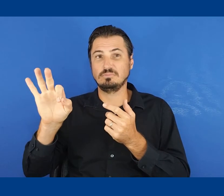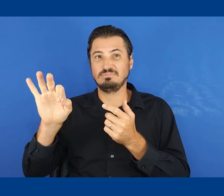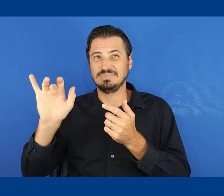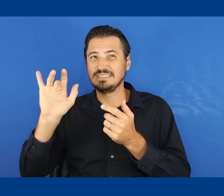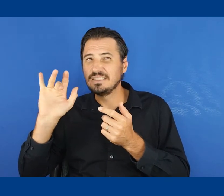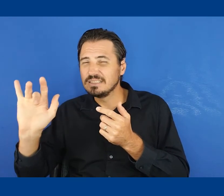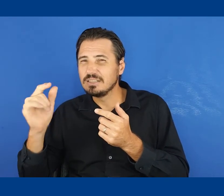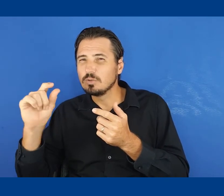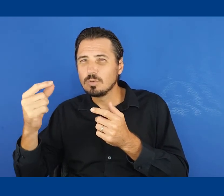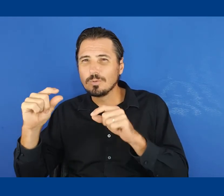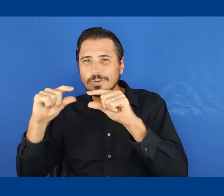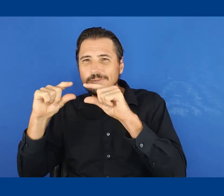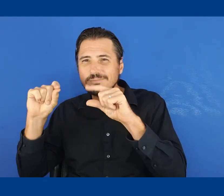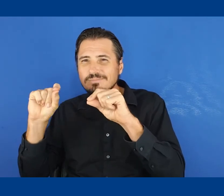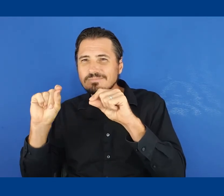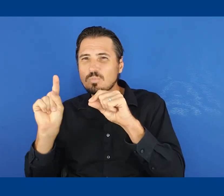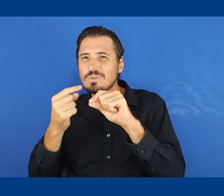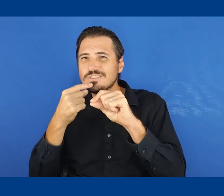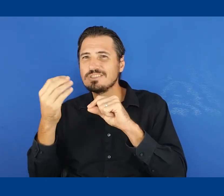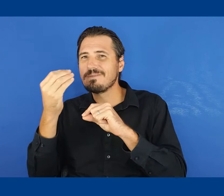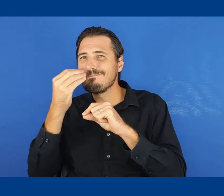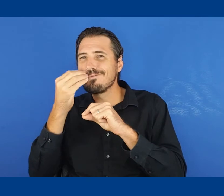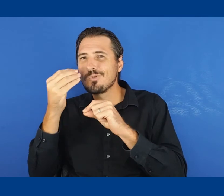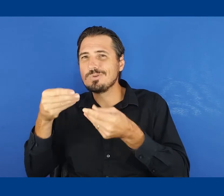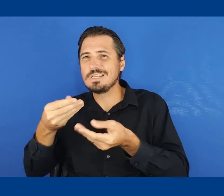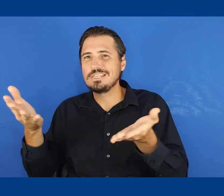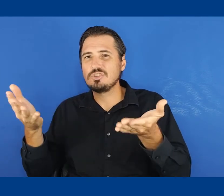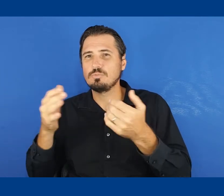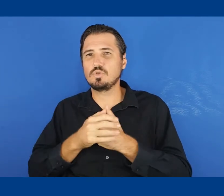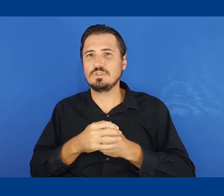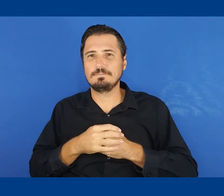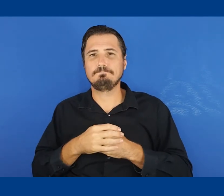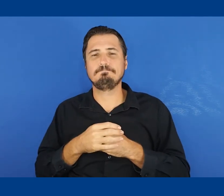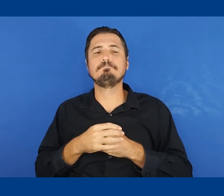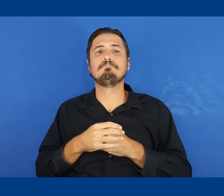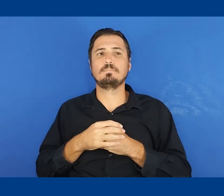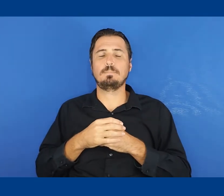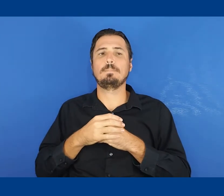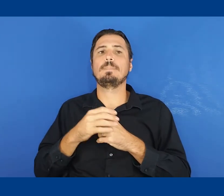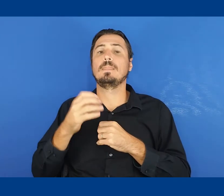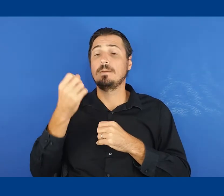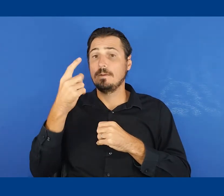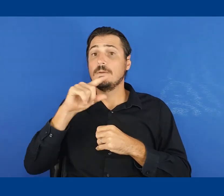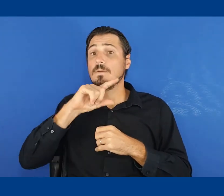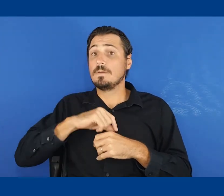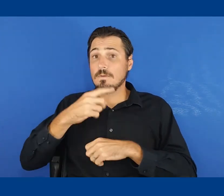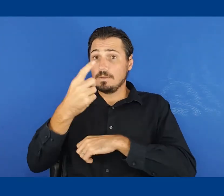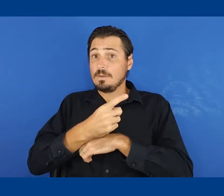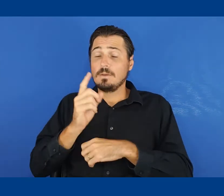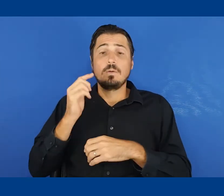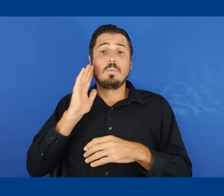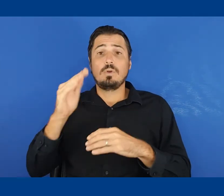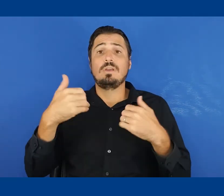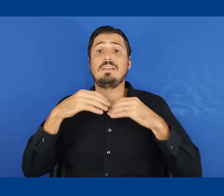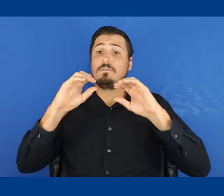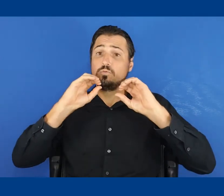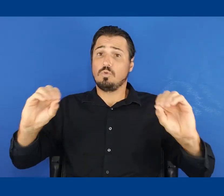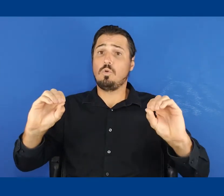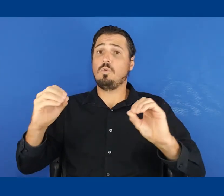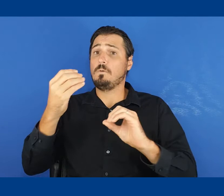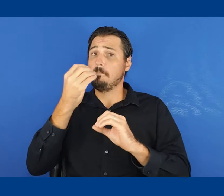kauai.gov/COVID-19 and click on the green button that says Food Distribution. There will be no distribution on Thanksgiving